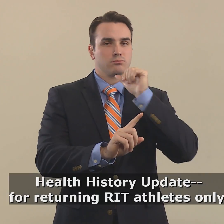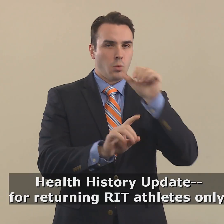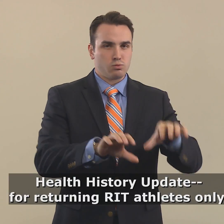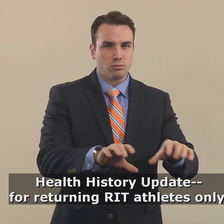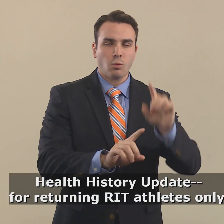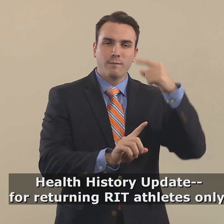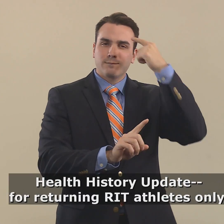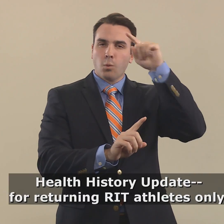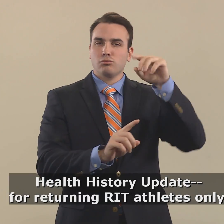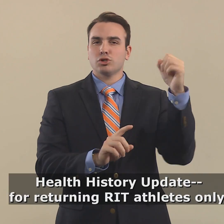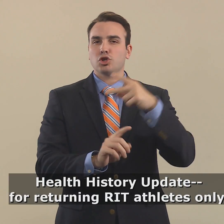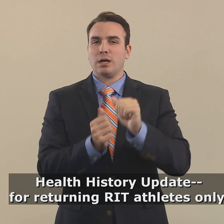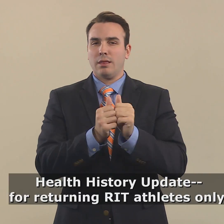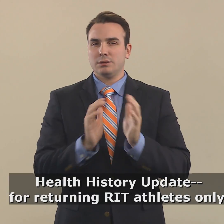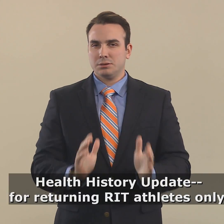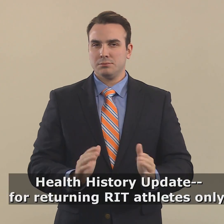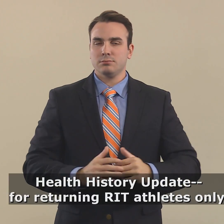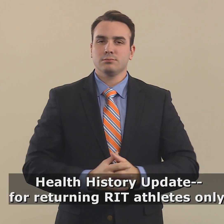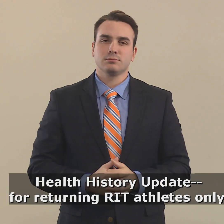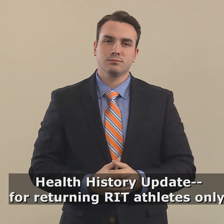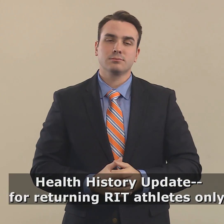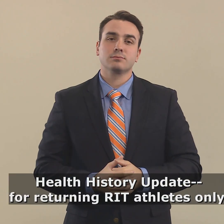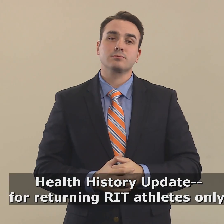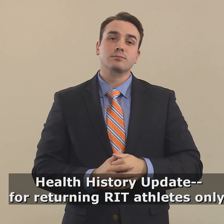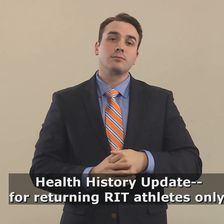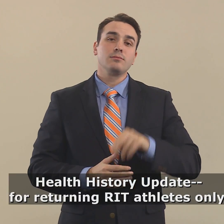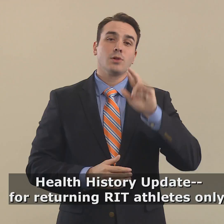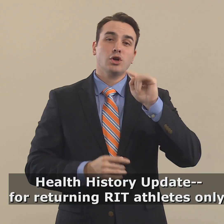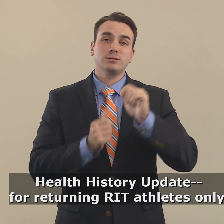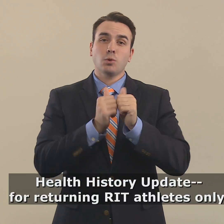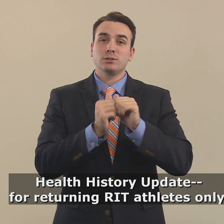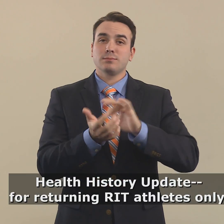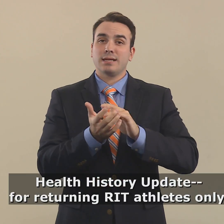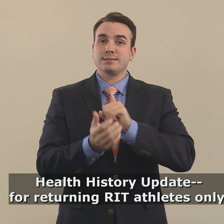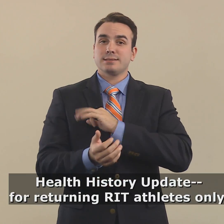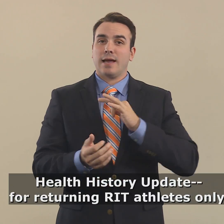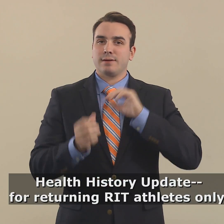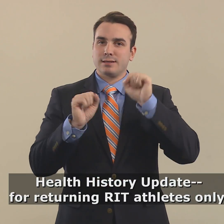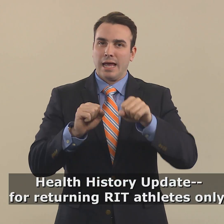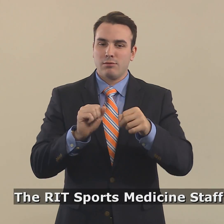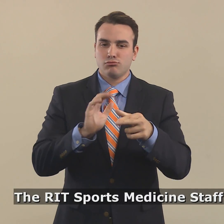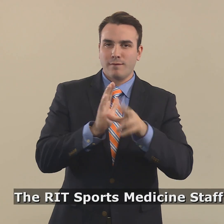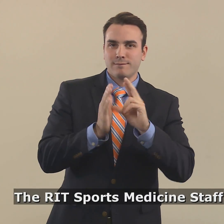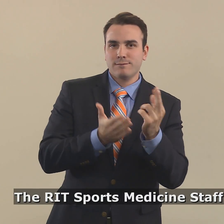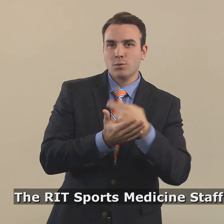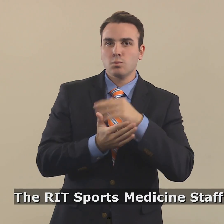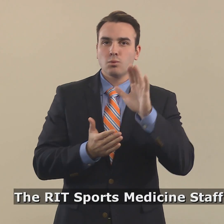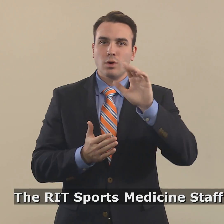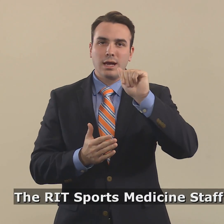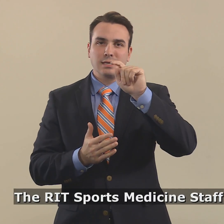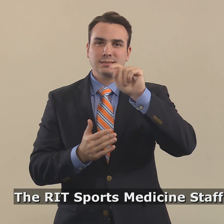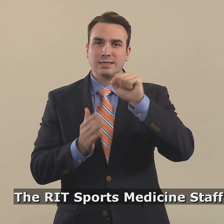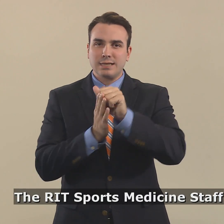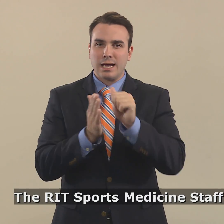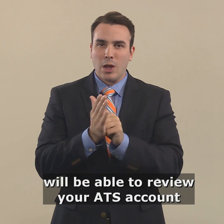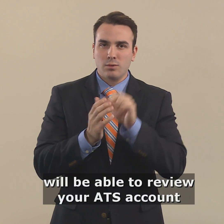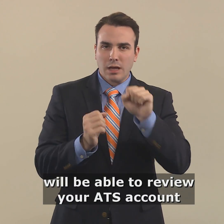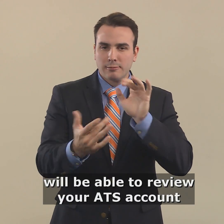Health history update. For returning RIT athletes only. The RIT Sports Medicine staff will be